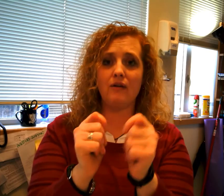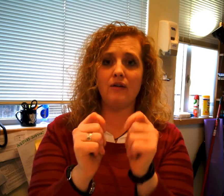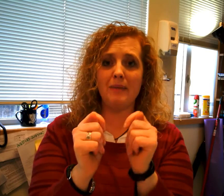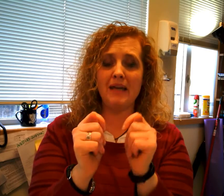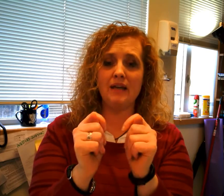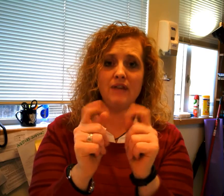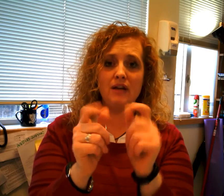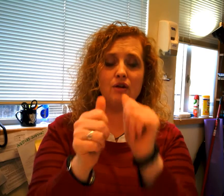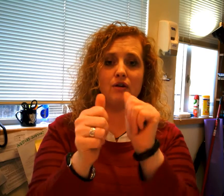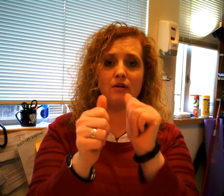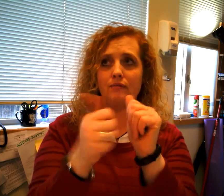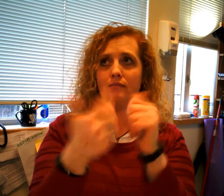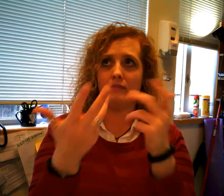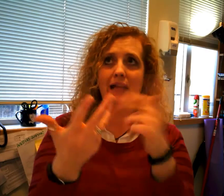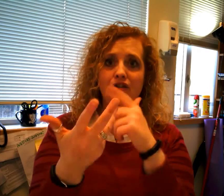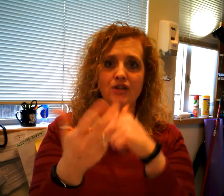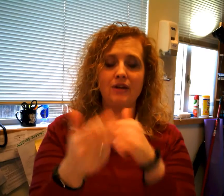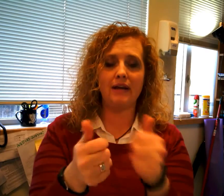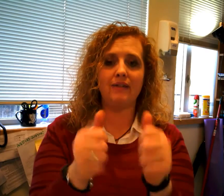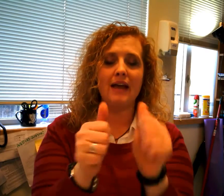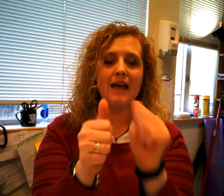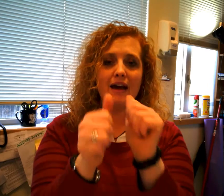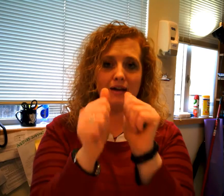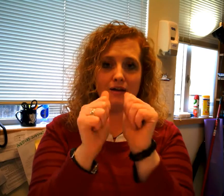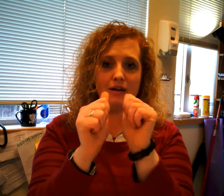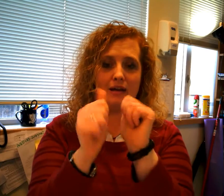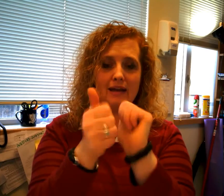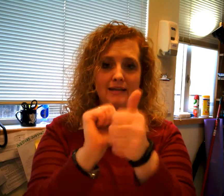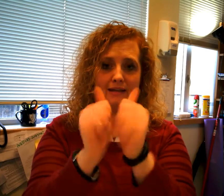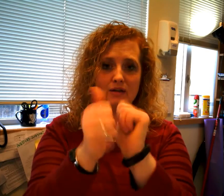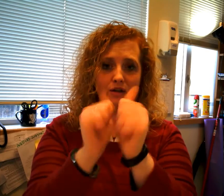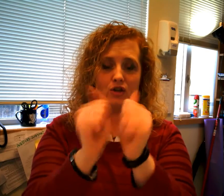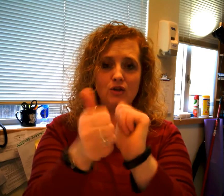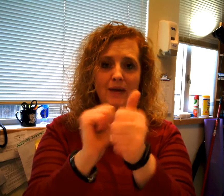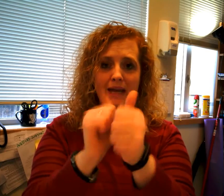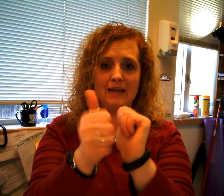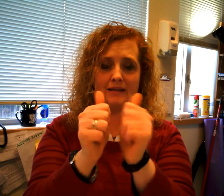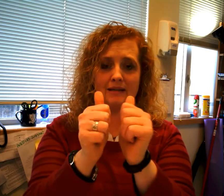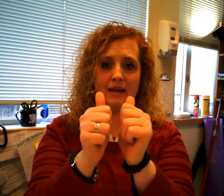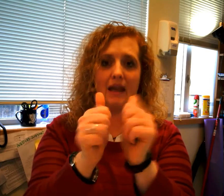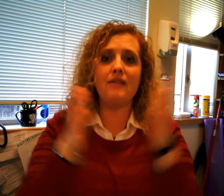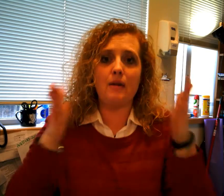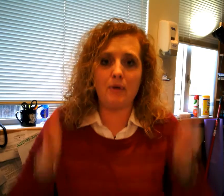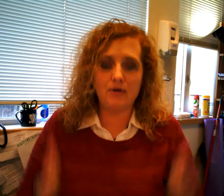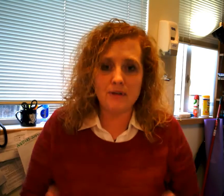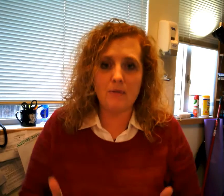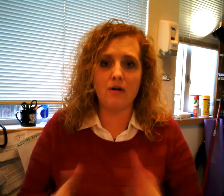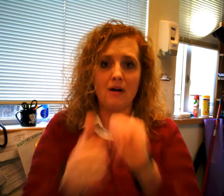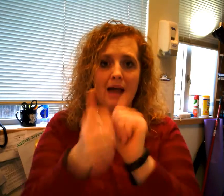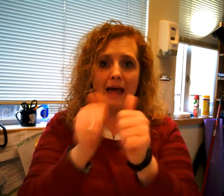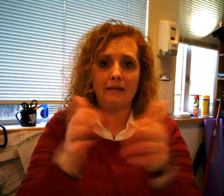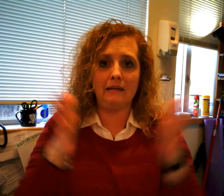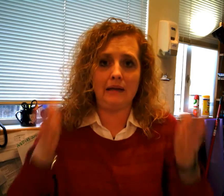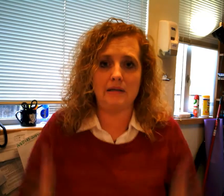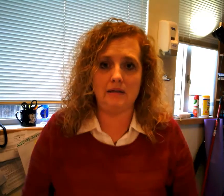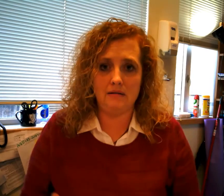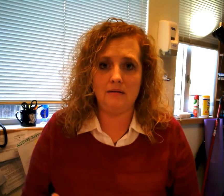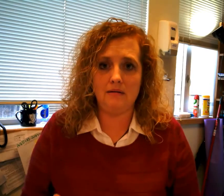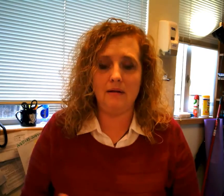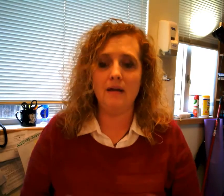the beginning of the year, or last year, I guess, is two A's and then a person marker, athlete.